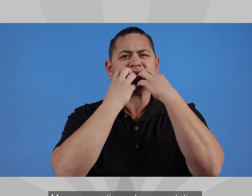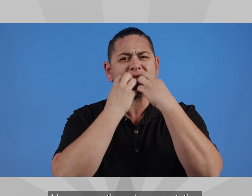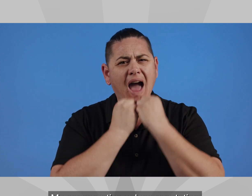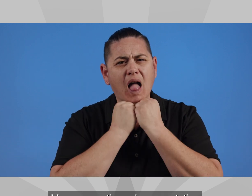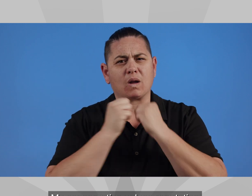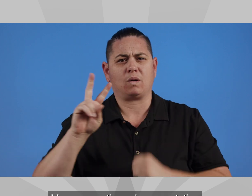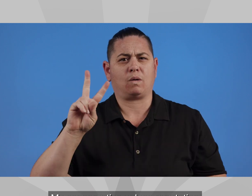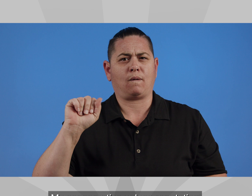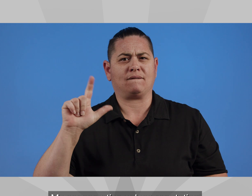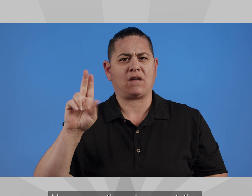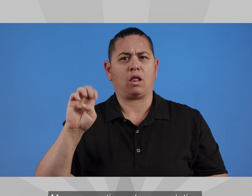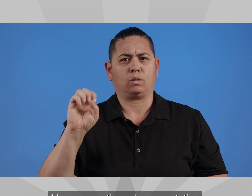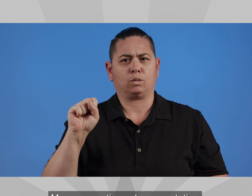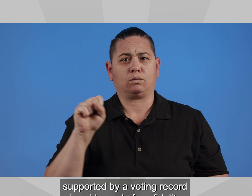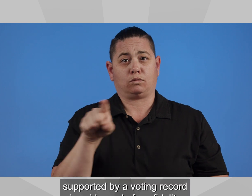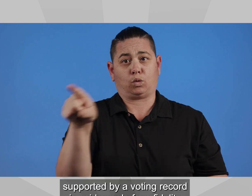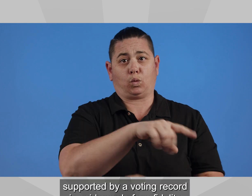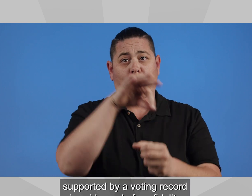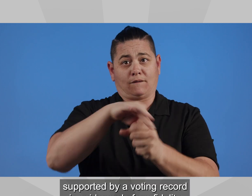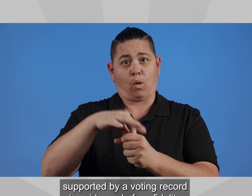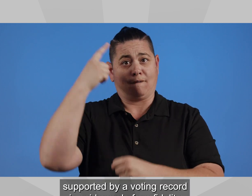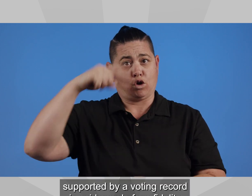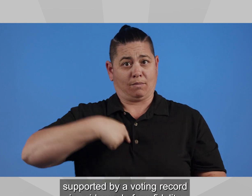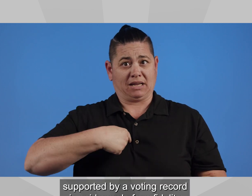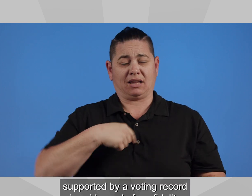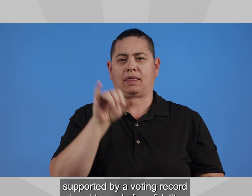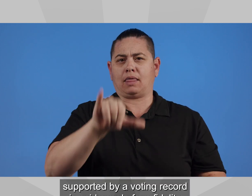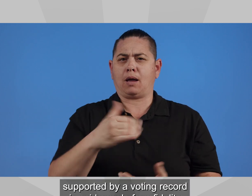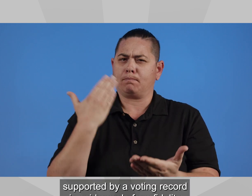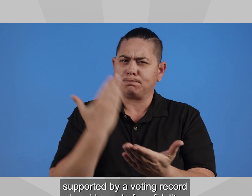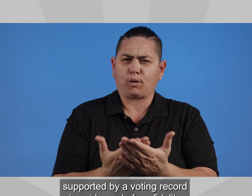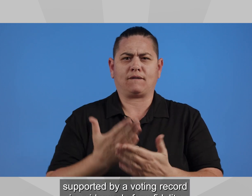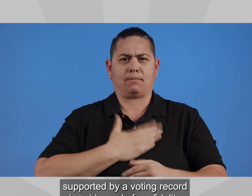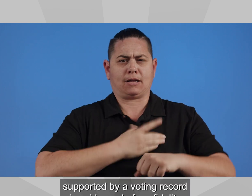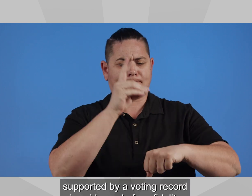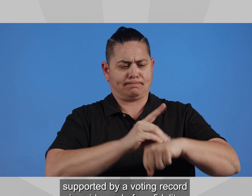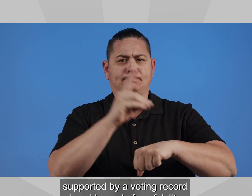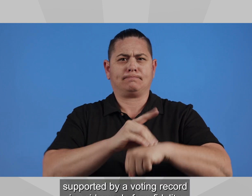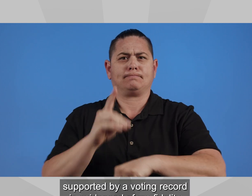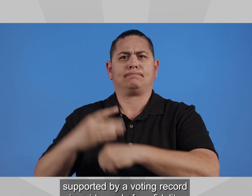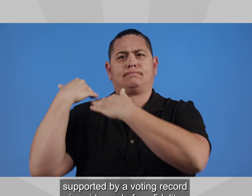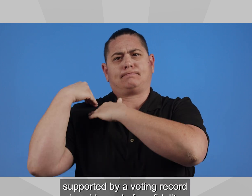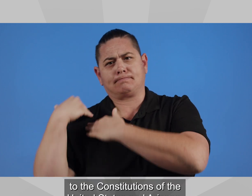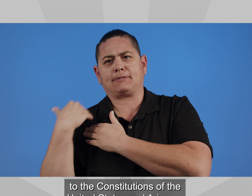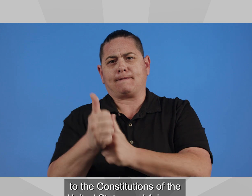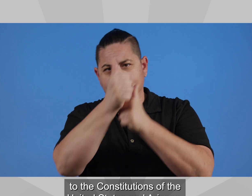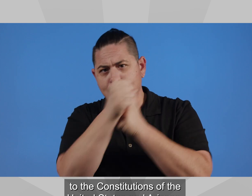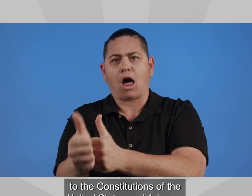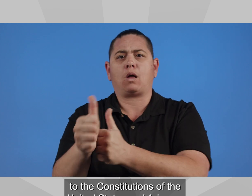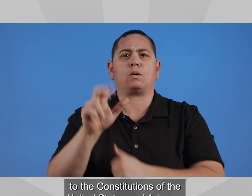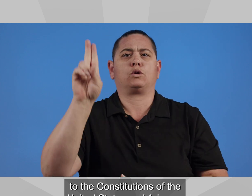My conservative values reputation, supported by a voting record, is evidenced of my fidelity to